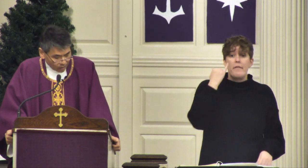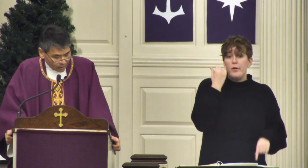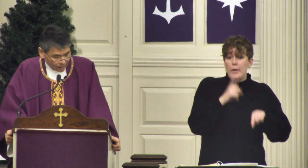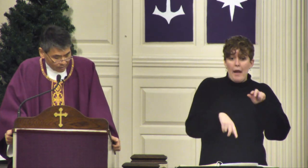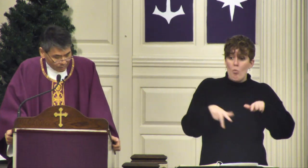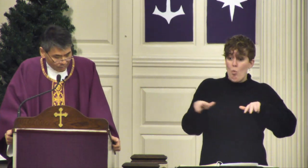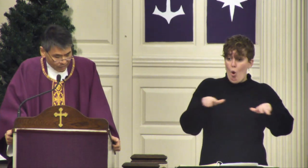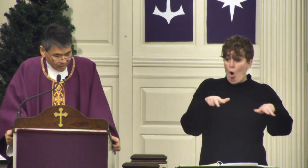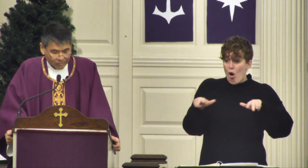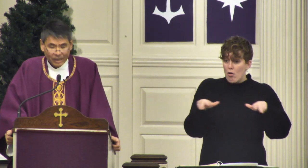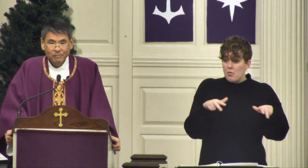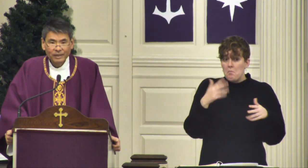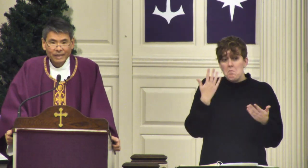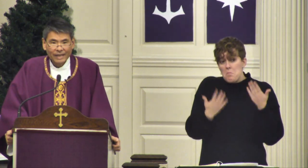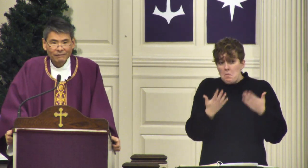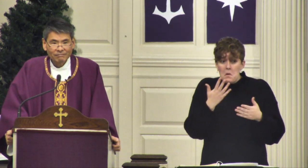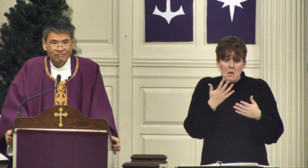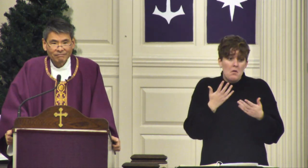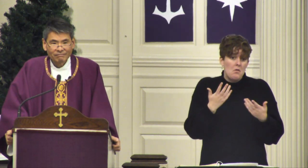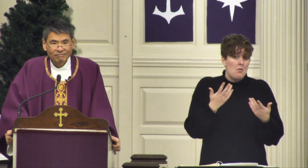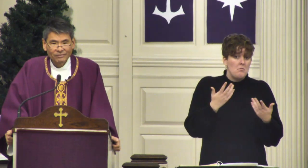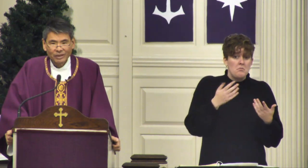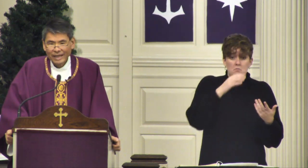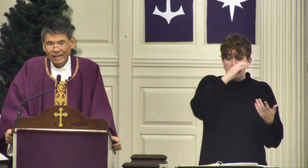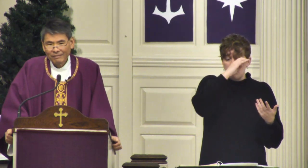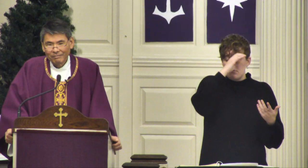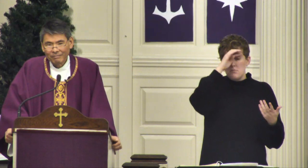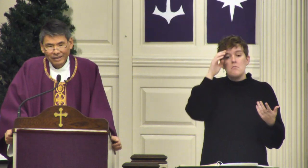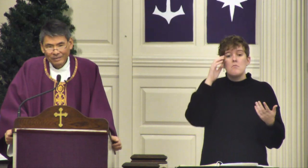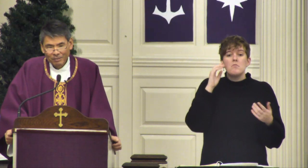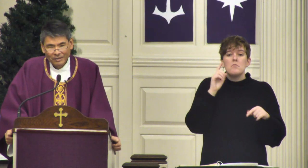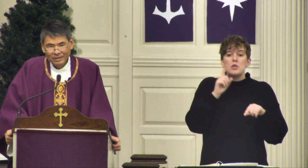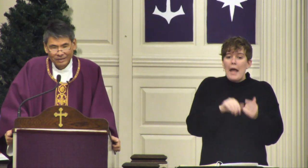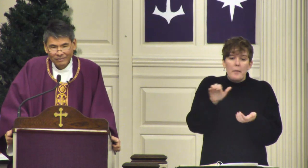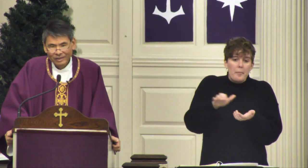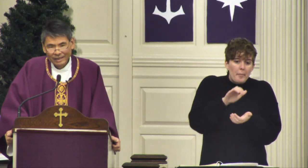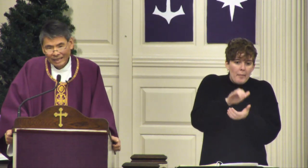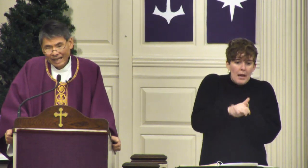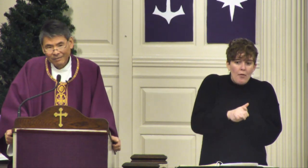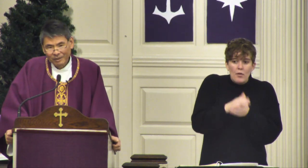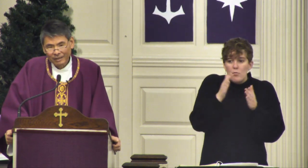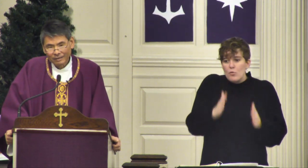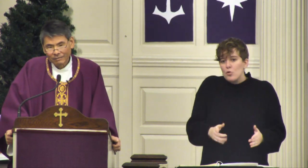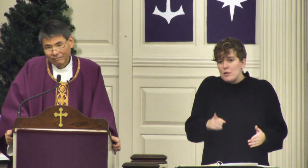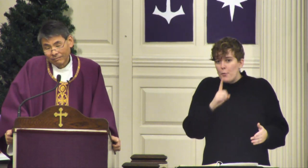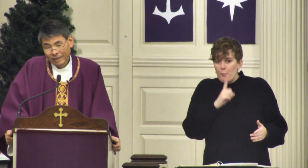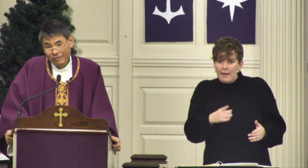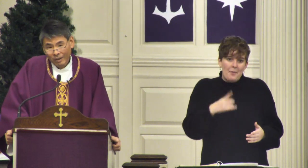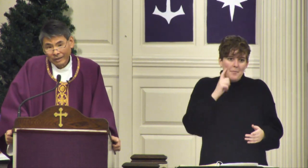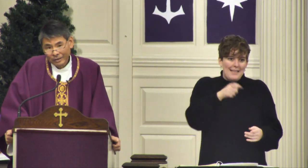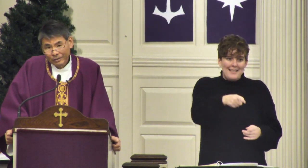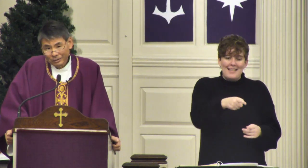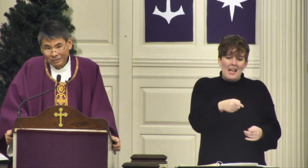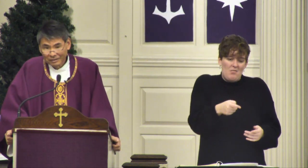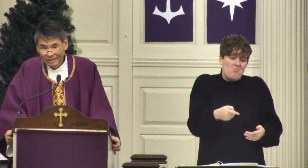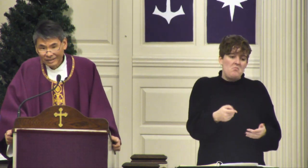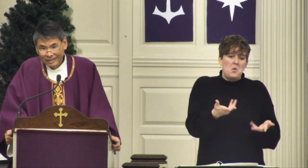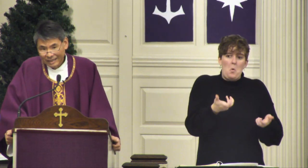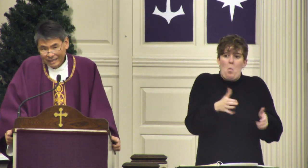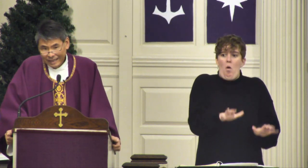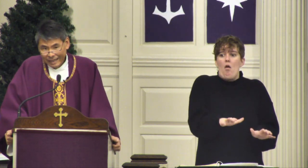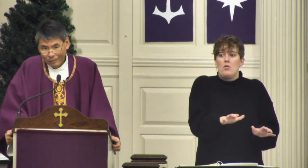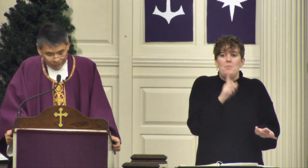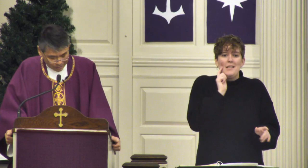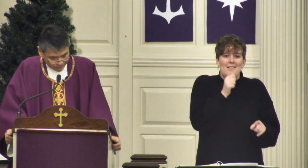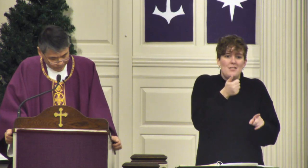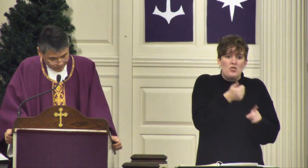walk, it might be that you can't marry the person you really like because they won't want you because you